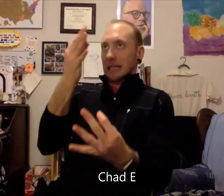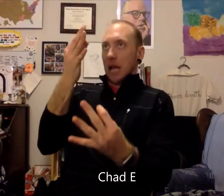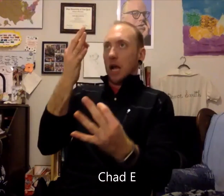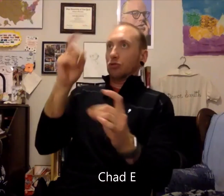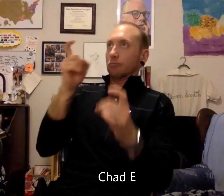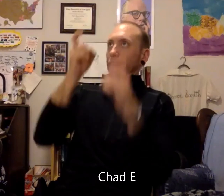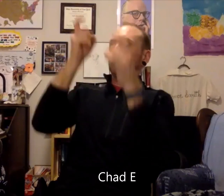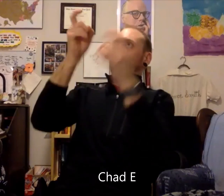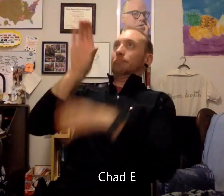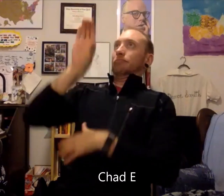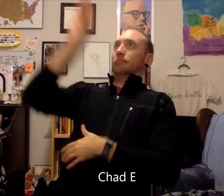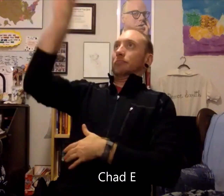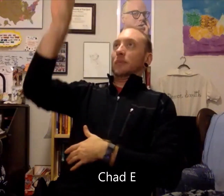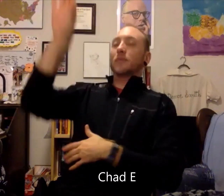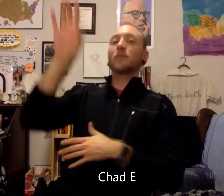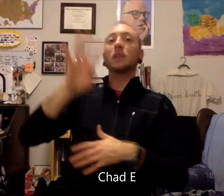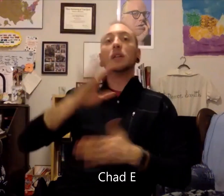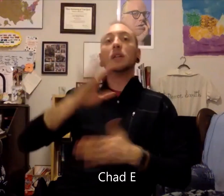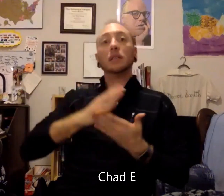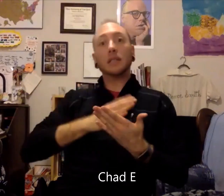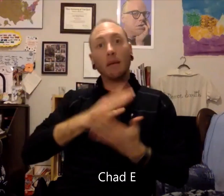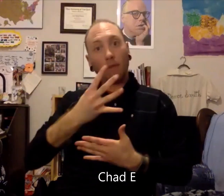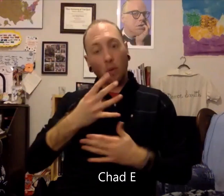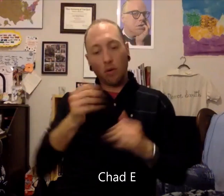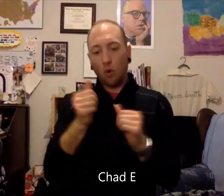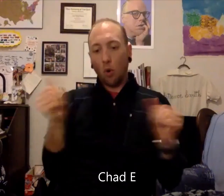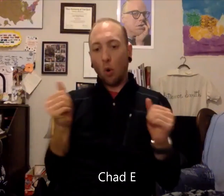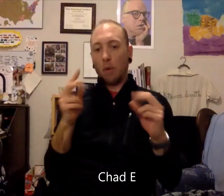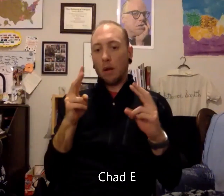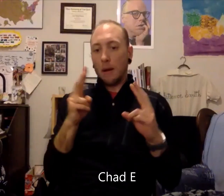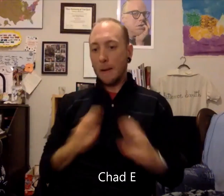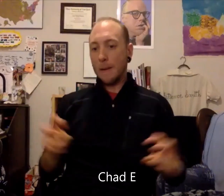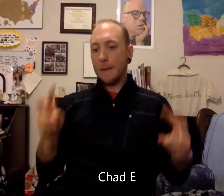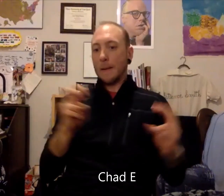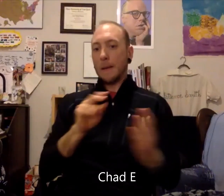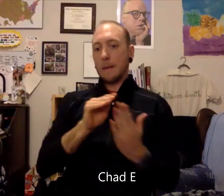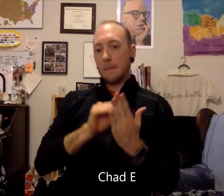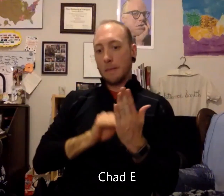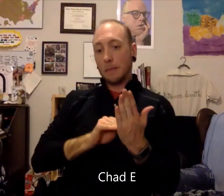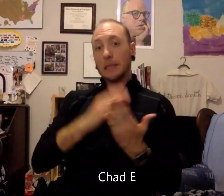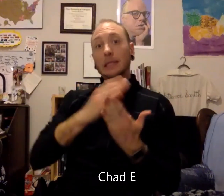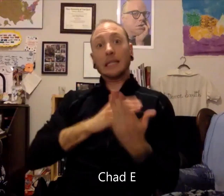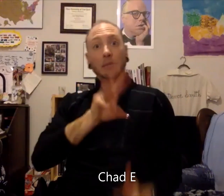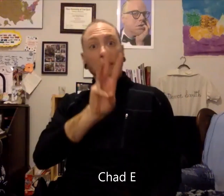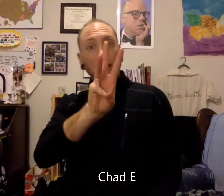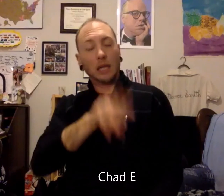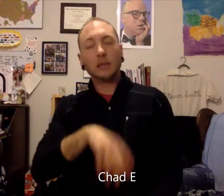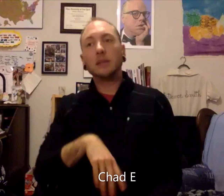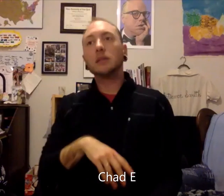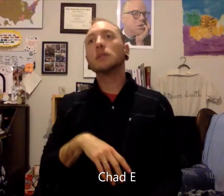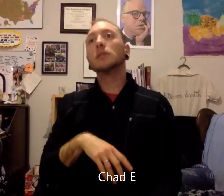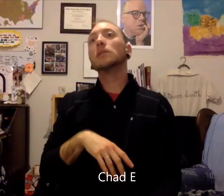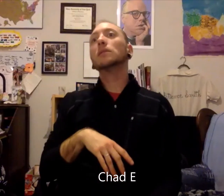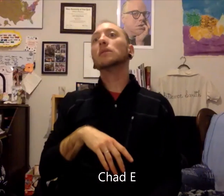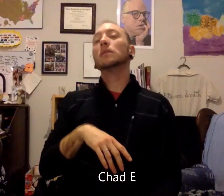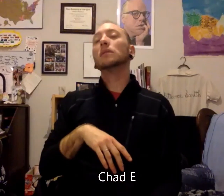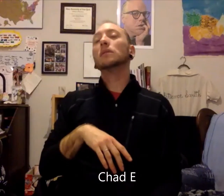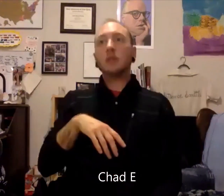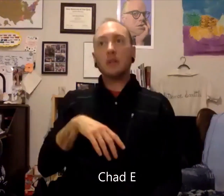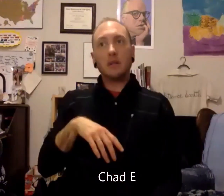the inventory, got, came to the 6th step, and, and just, got to see all the stuff